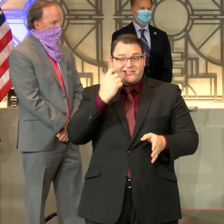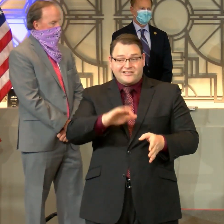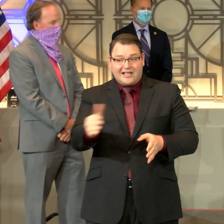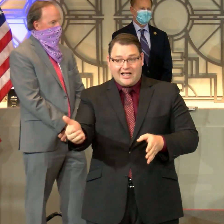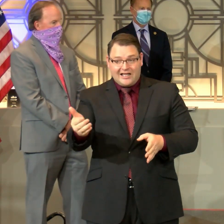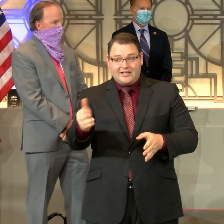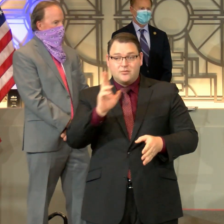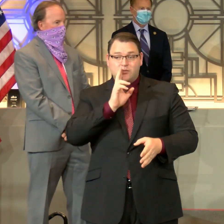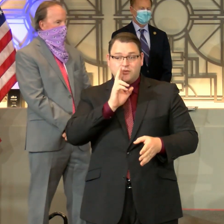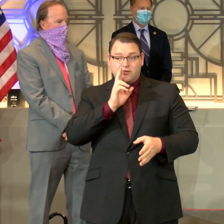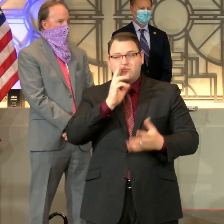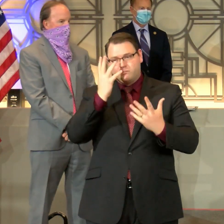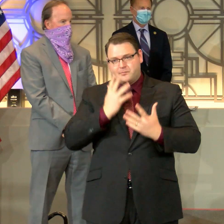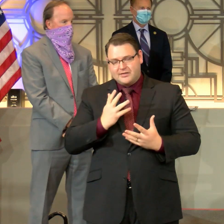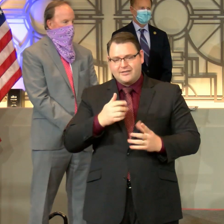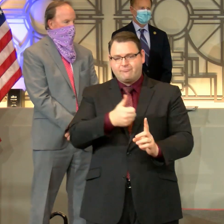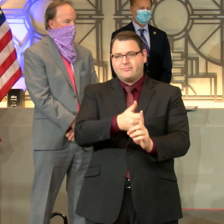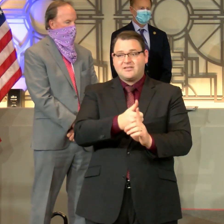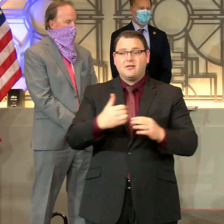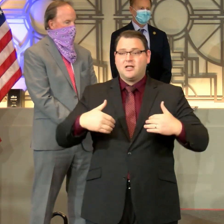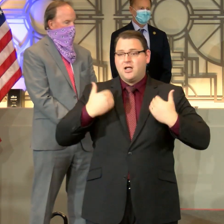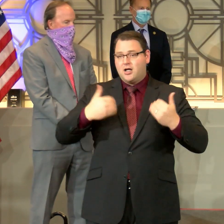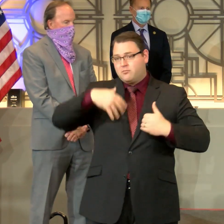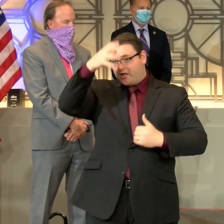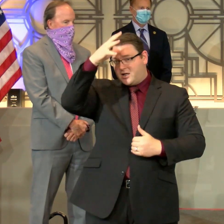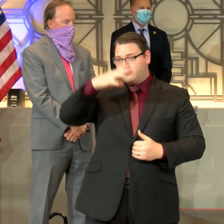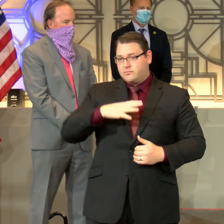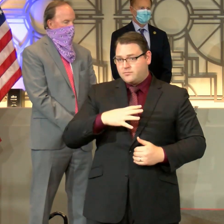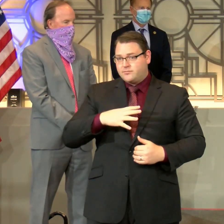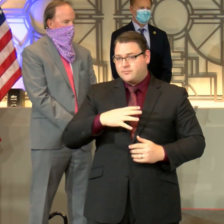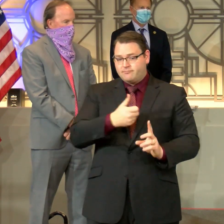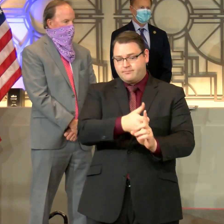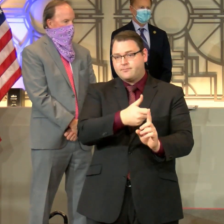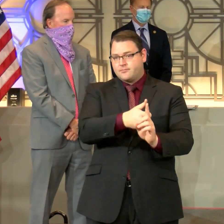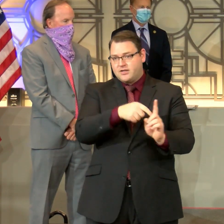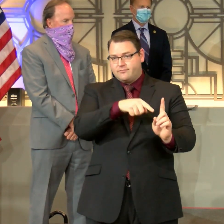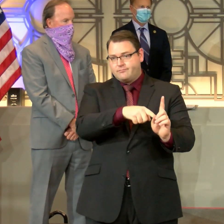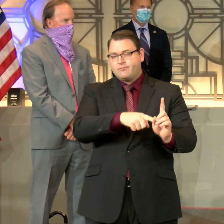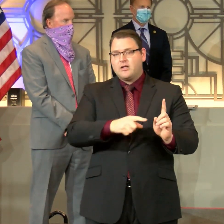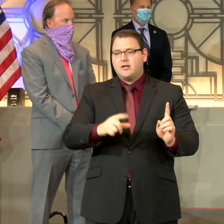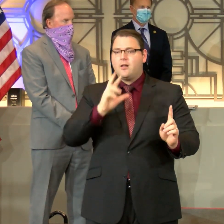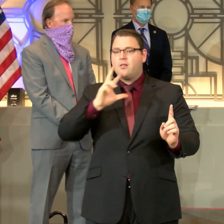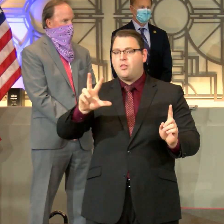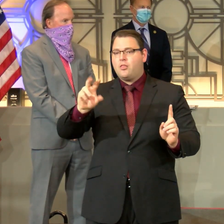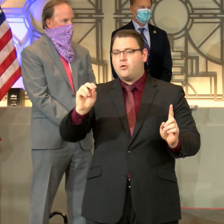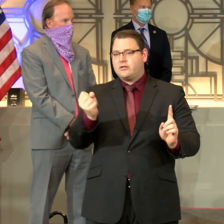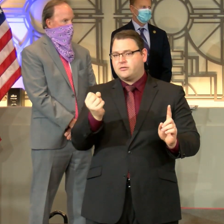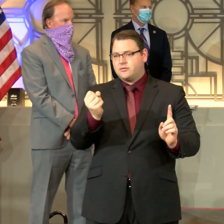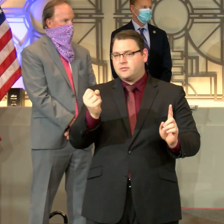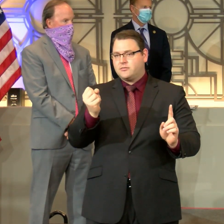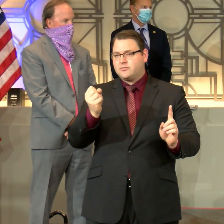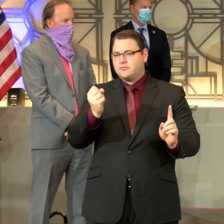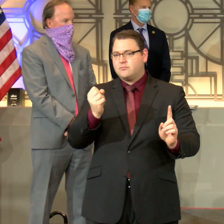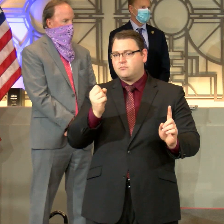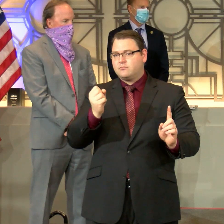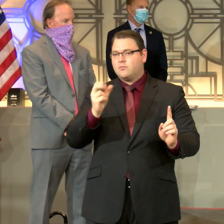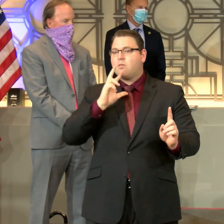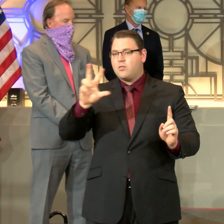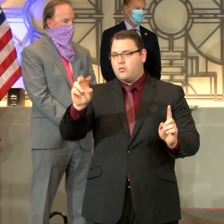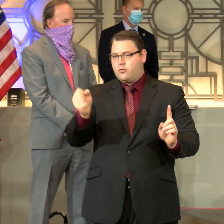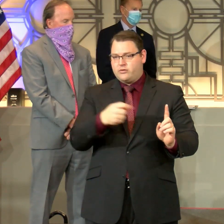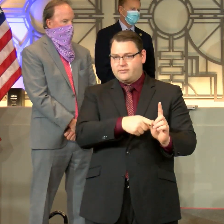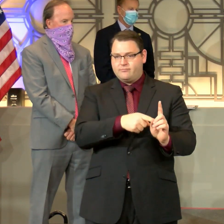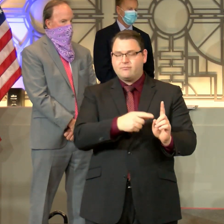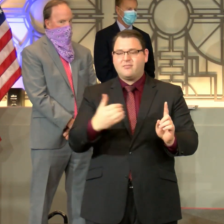Houston, was a young man. He died in his 30s with underlying health